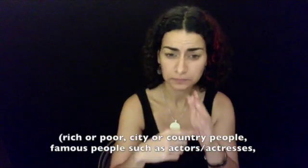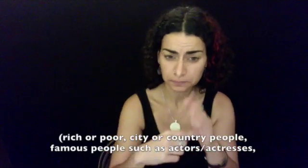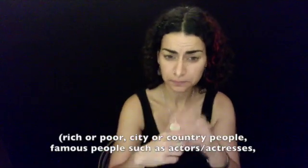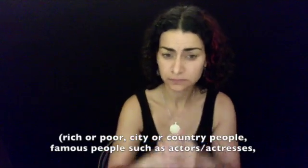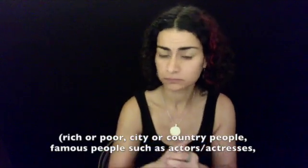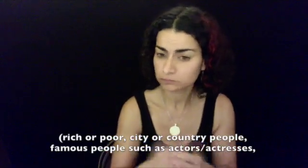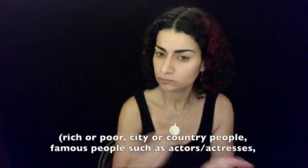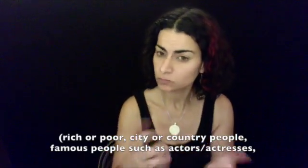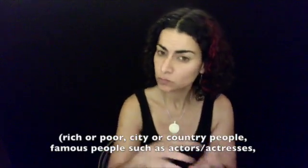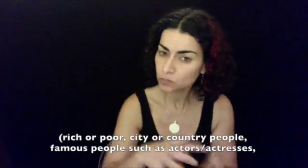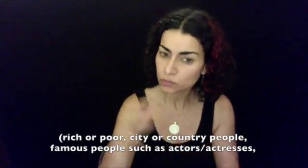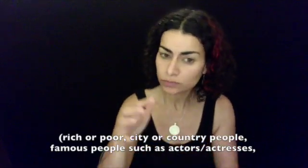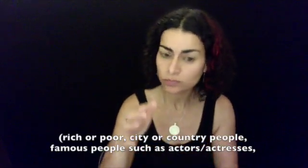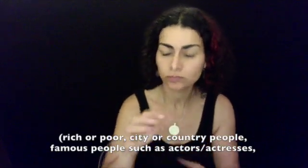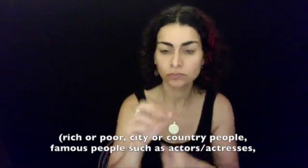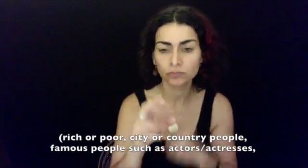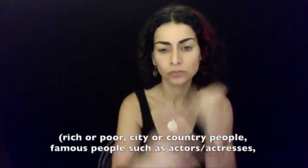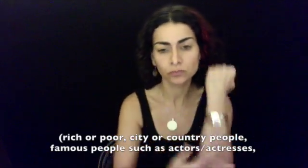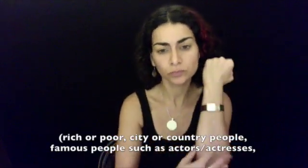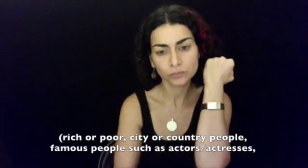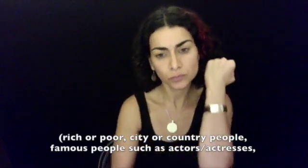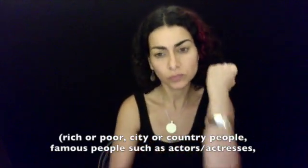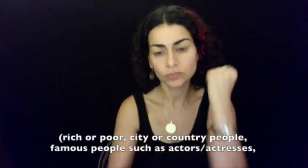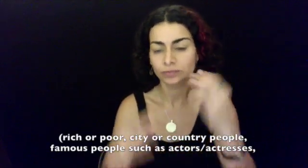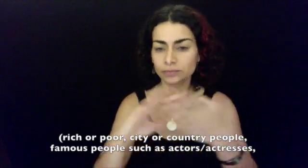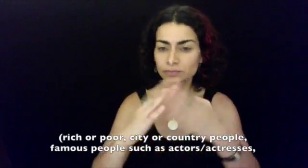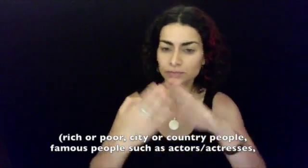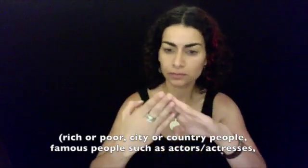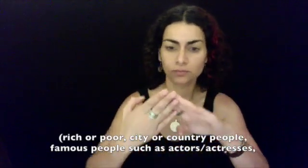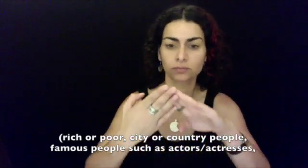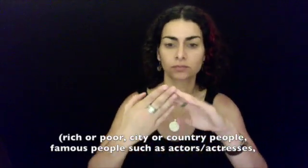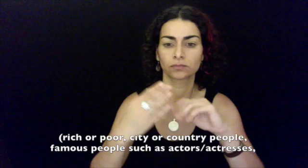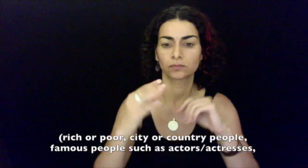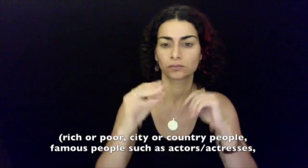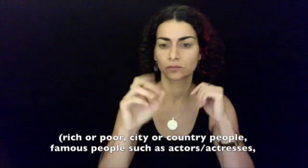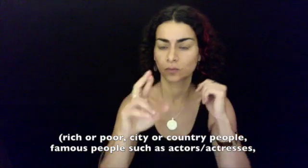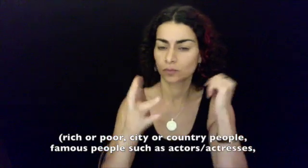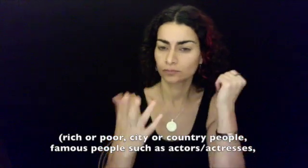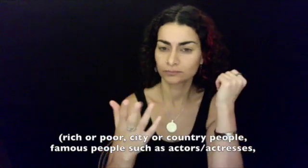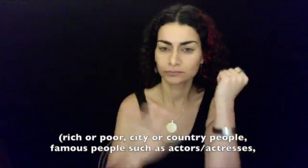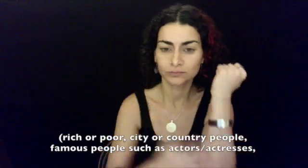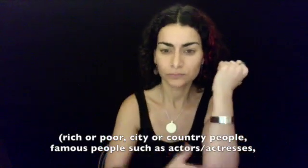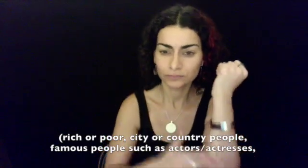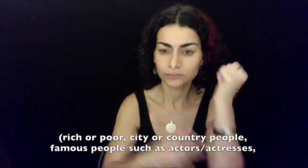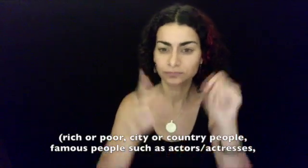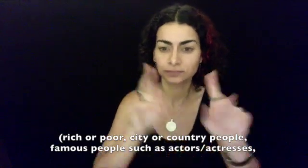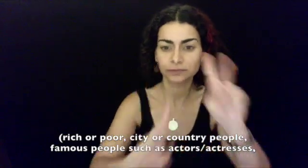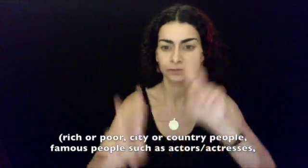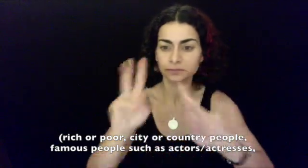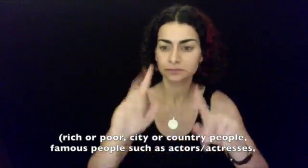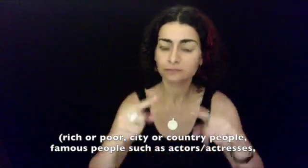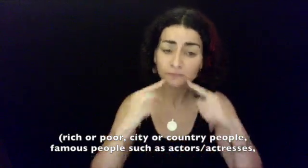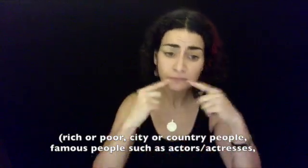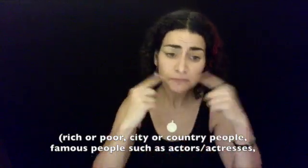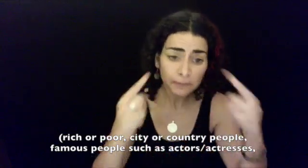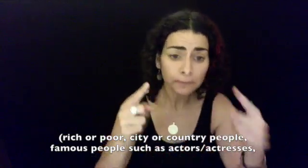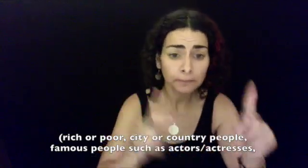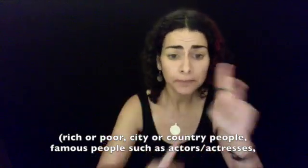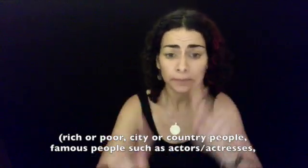Rich or poor, city or country people, famous people such as actors and actresses,